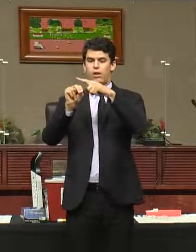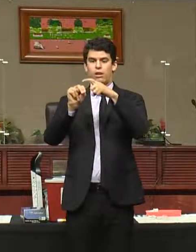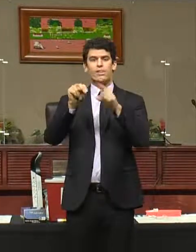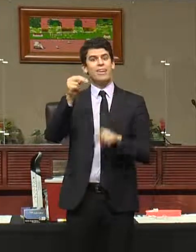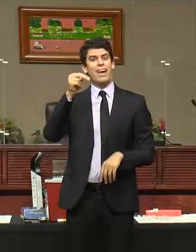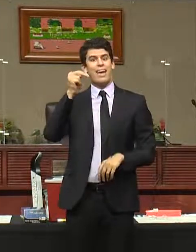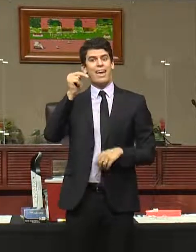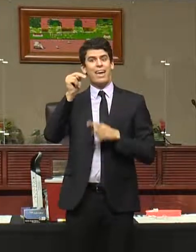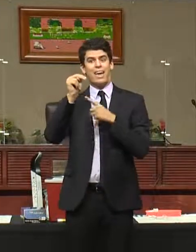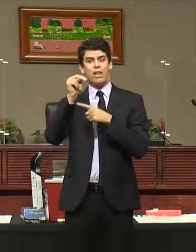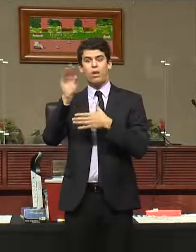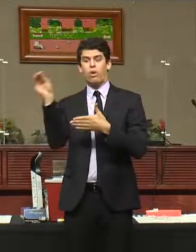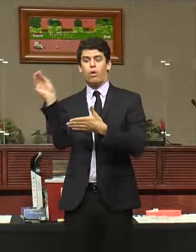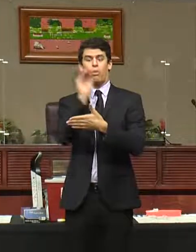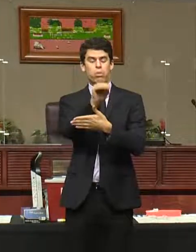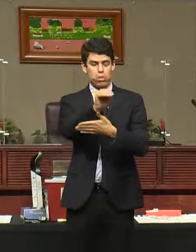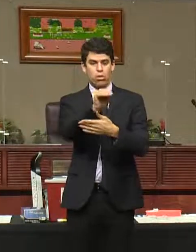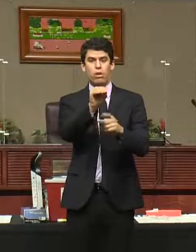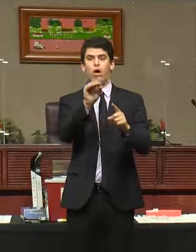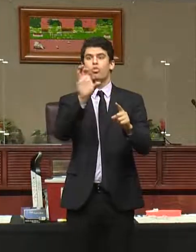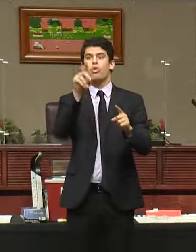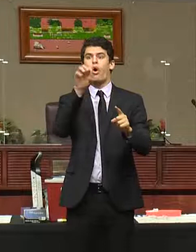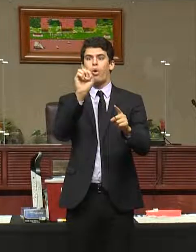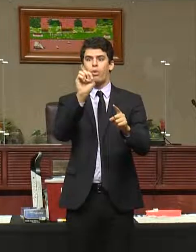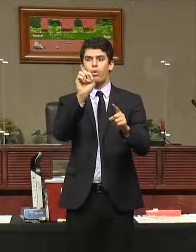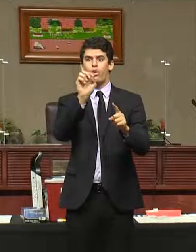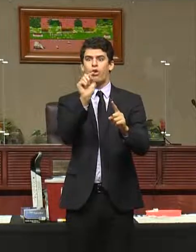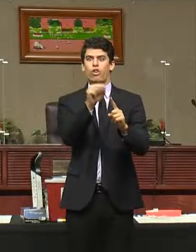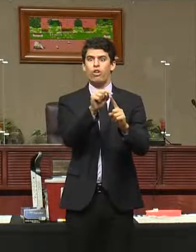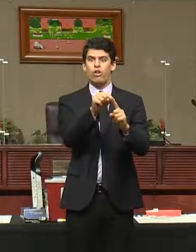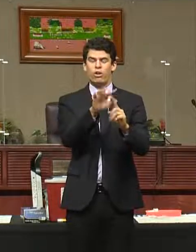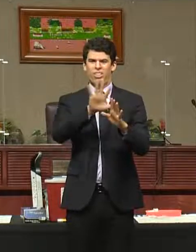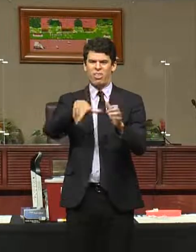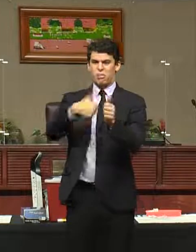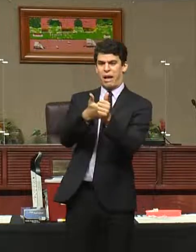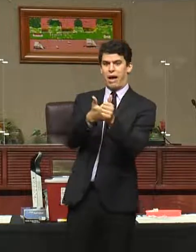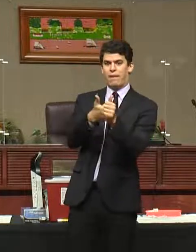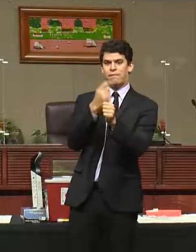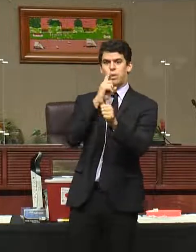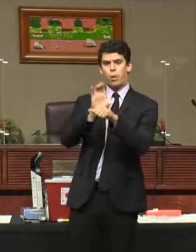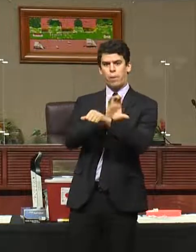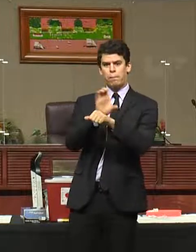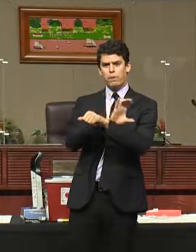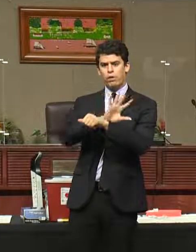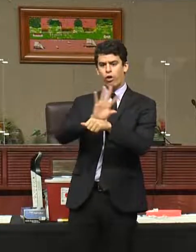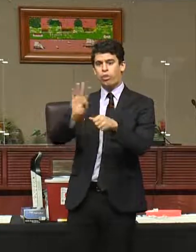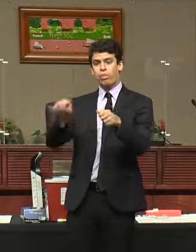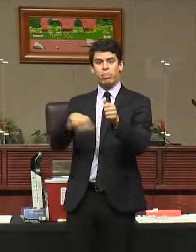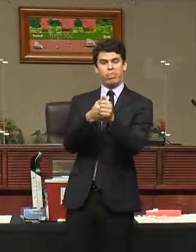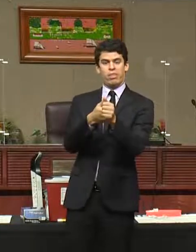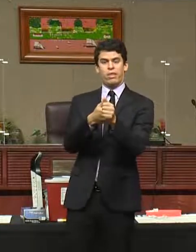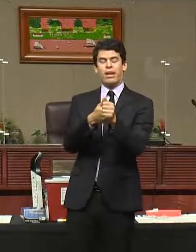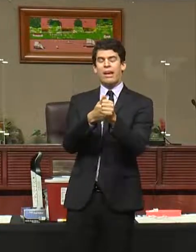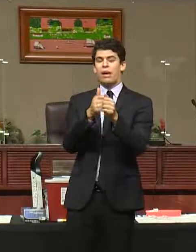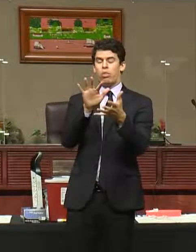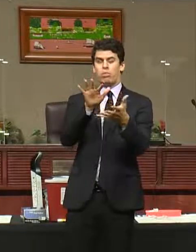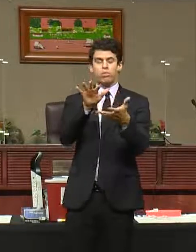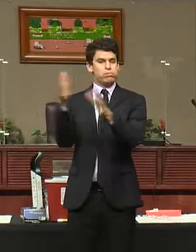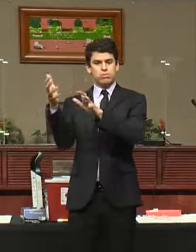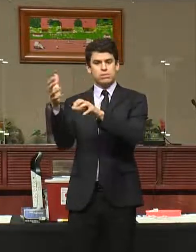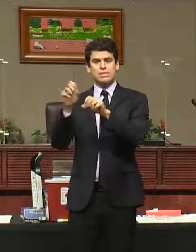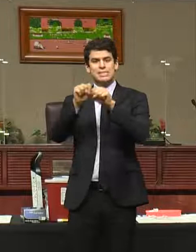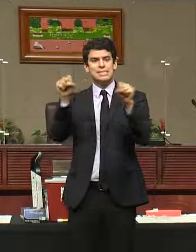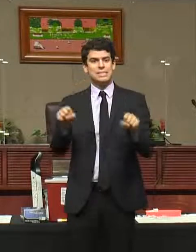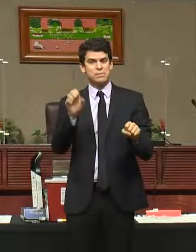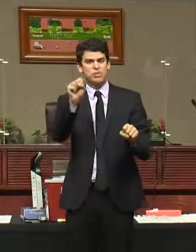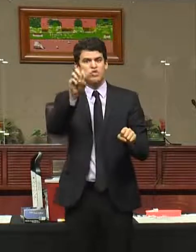codes, and it corrupted the code because it didn't recognize. Now we know what the error was. We had to fix it, but they are trying